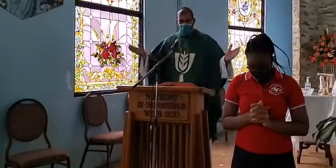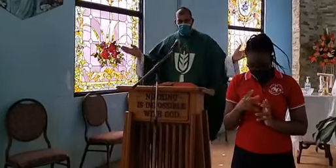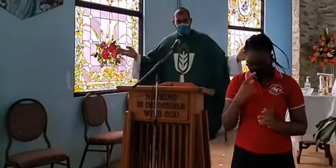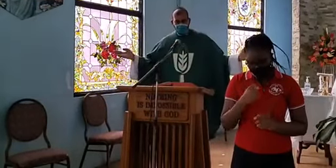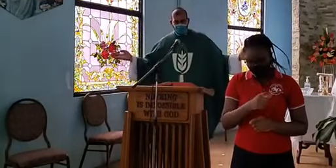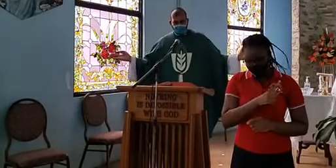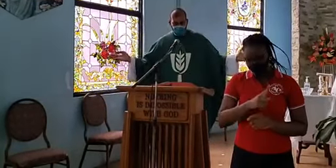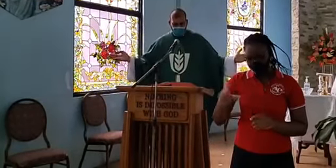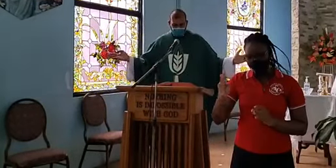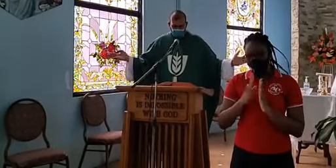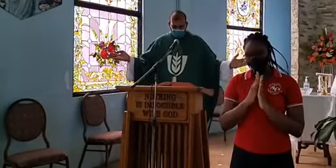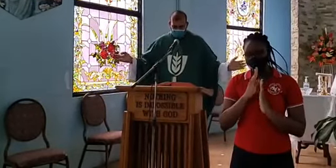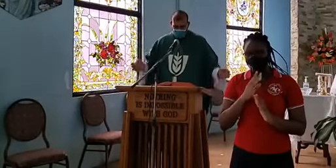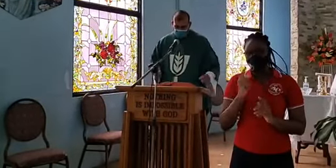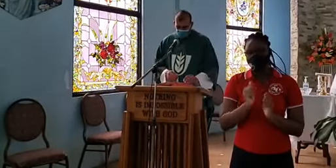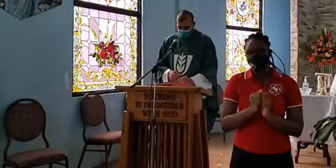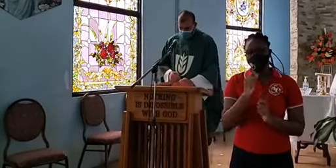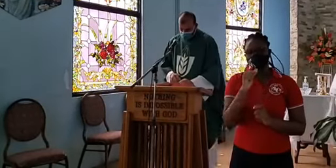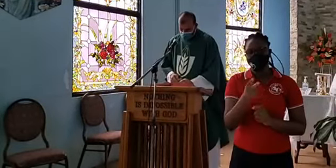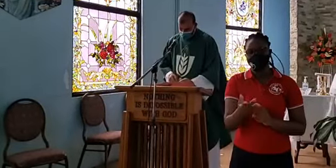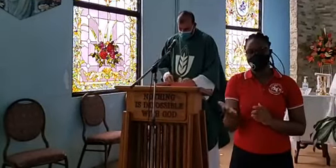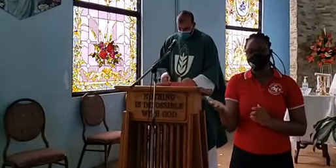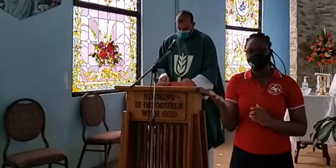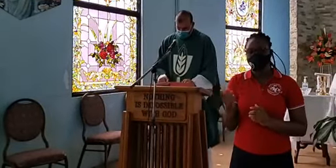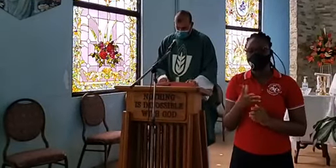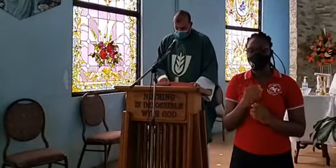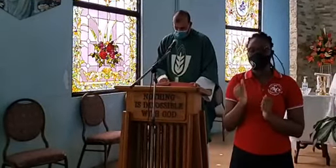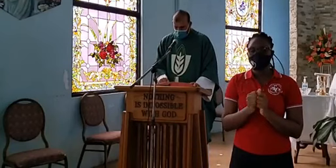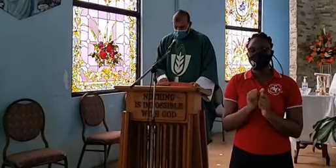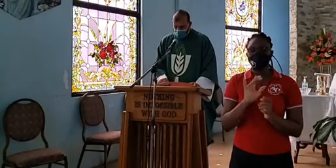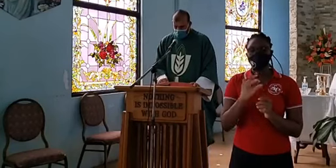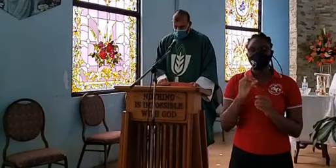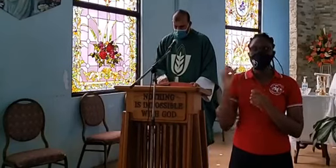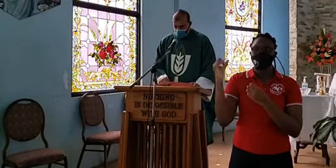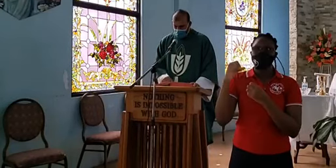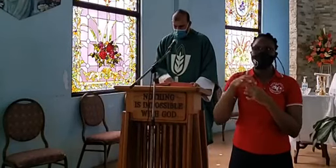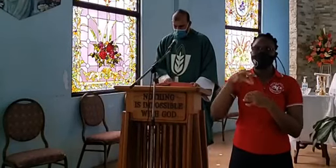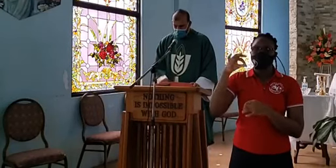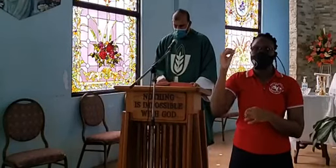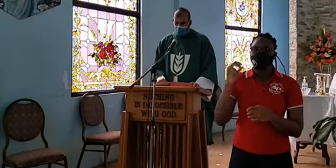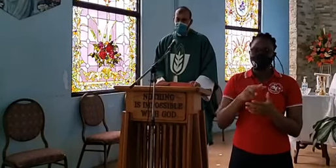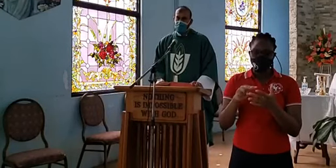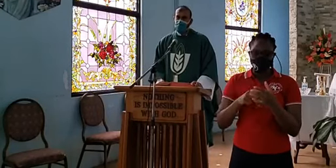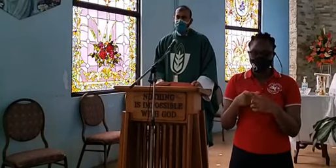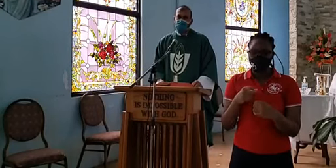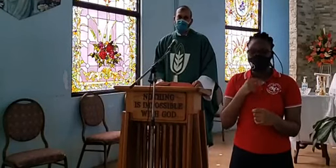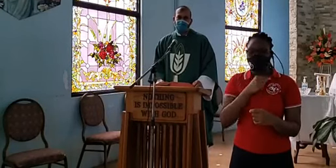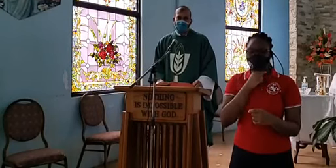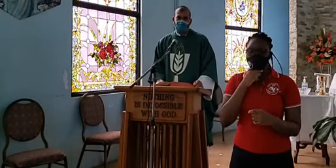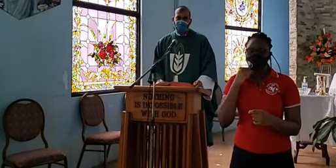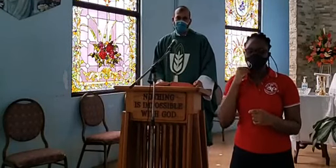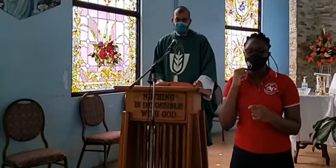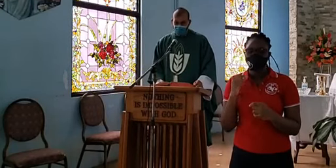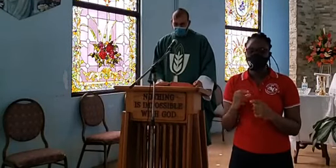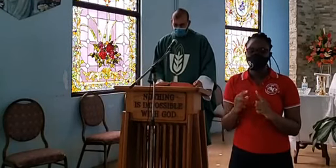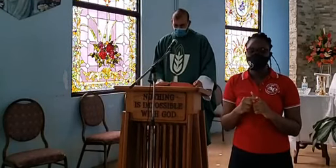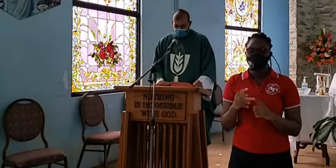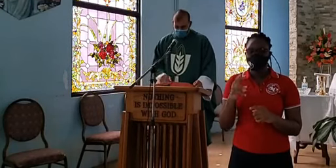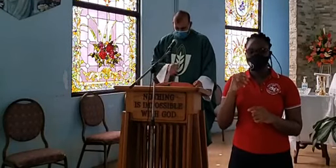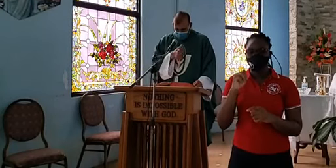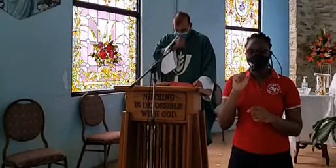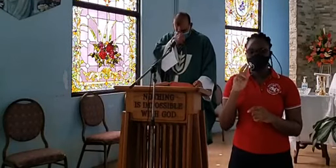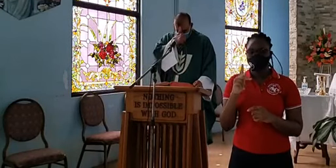The Lord be with you. And with your spirit. A reading from the Holy Gospel according to